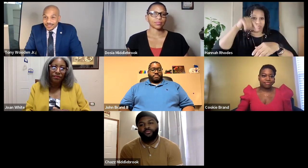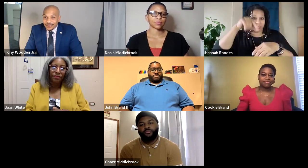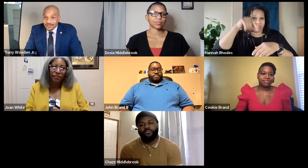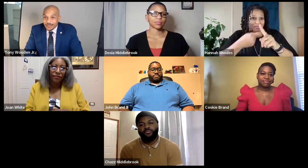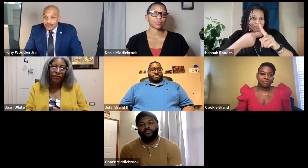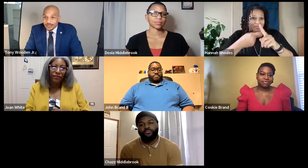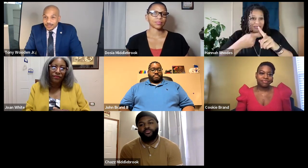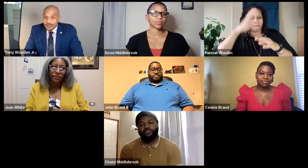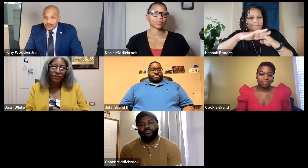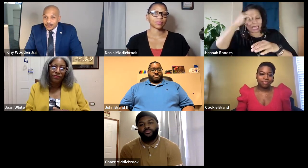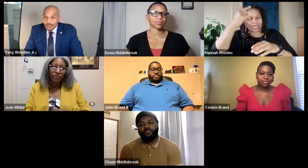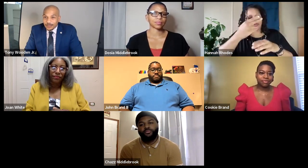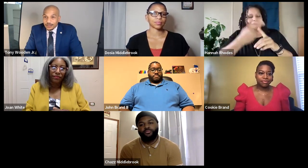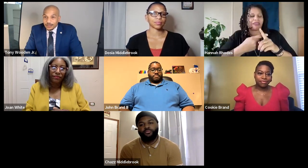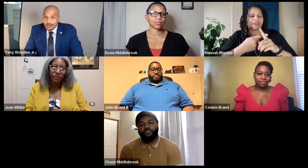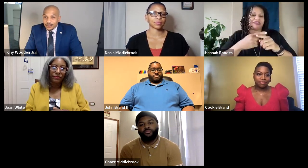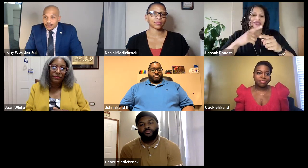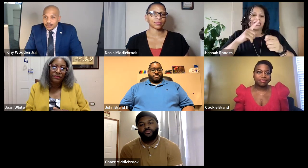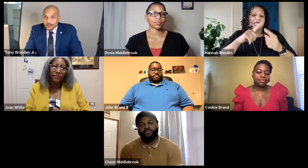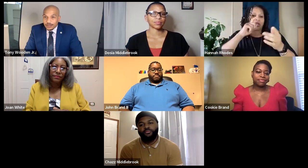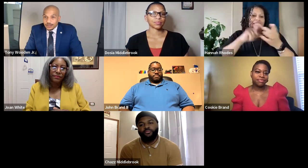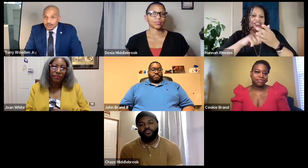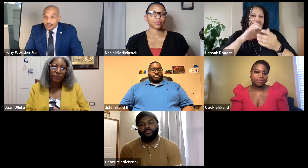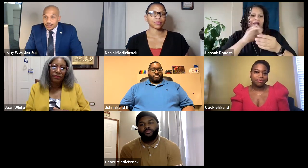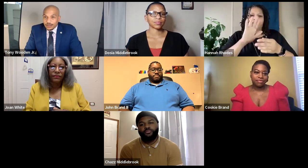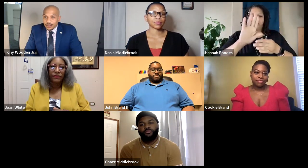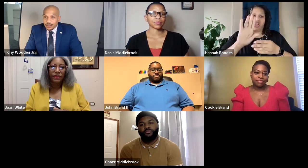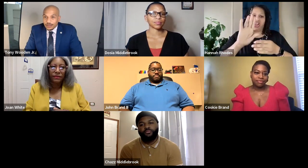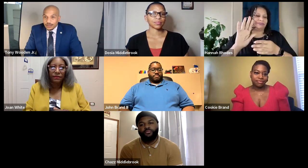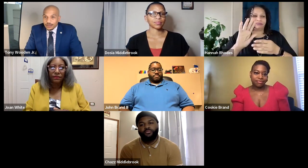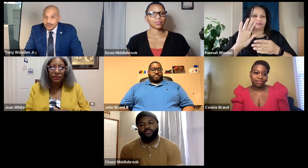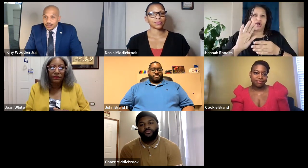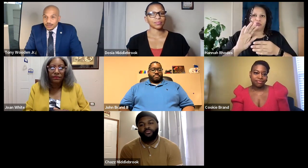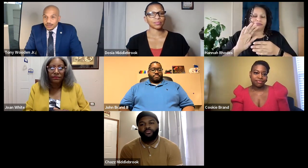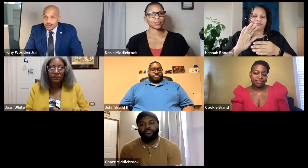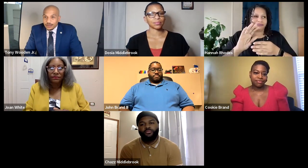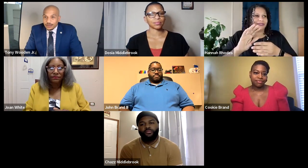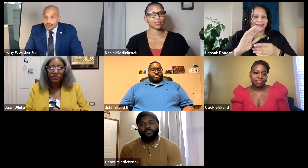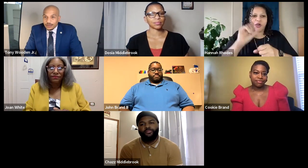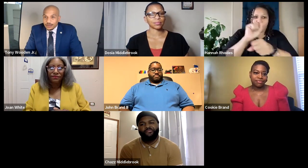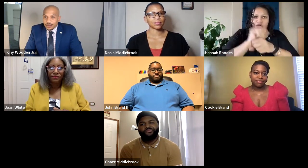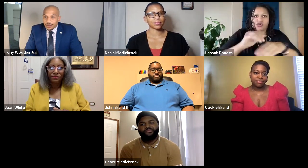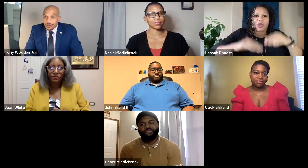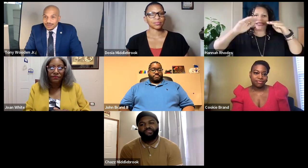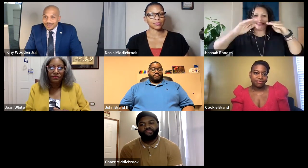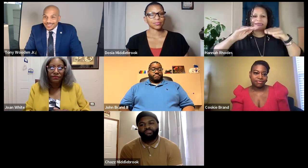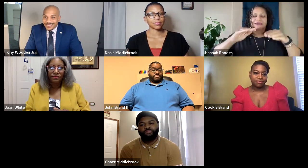So this conversation, and especially in this month of Black History Month, I wanted to recognize their